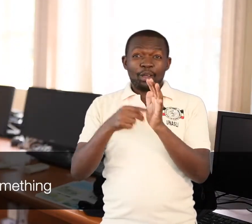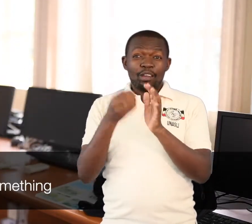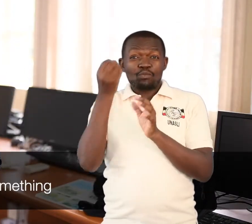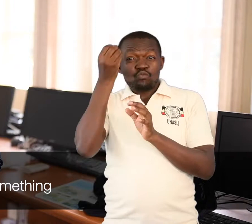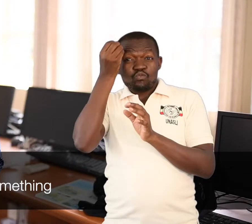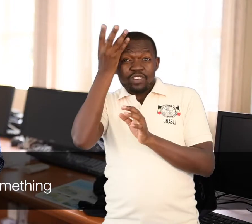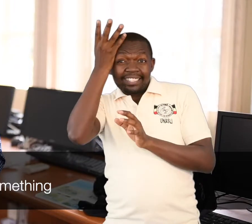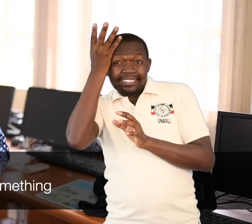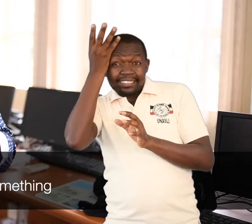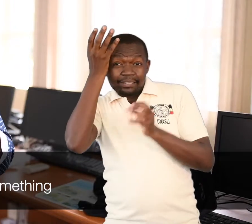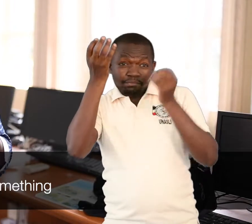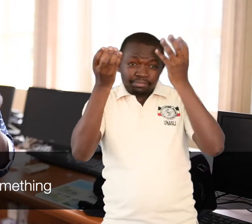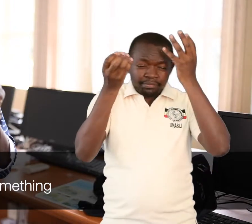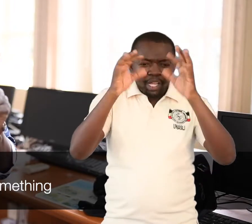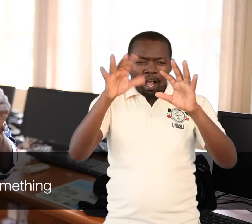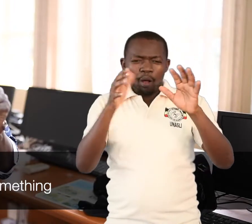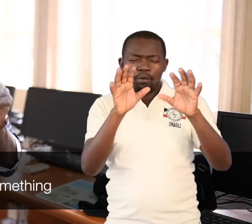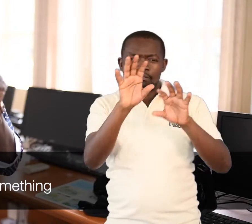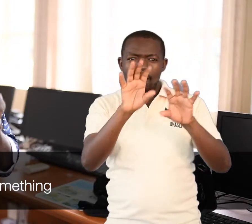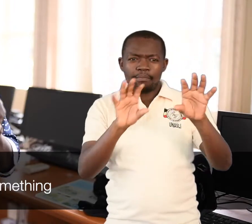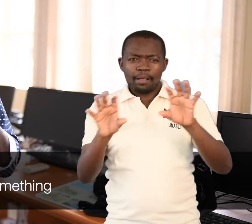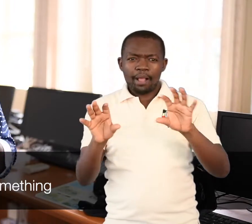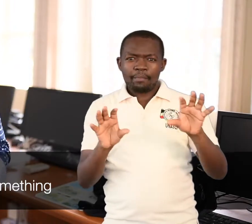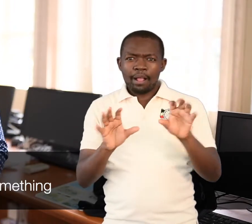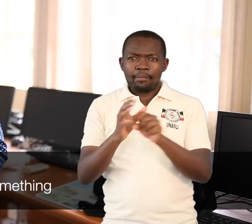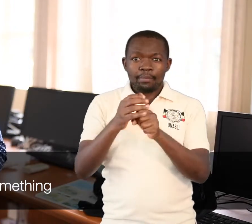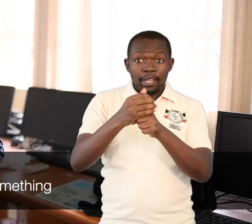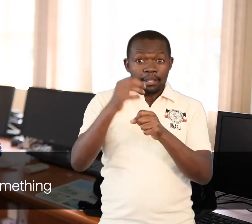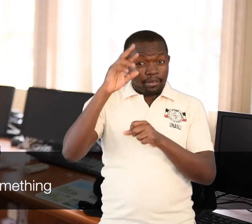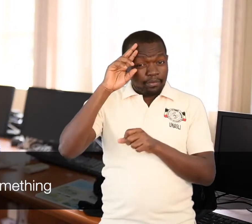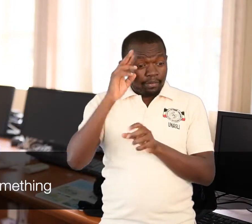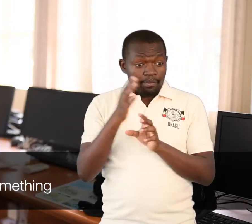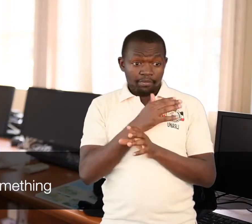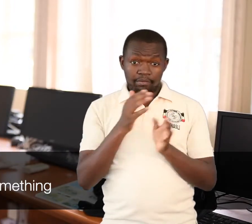something. I have given you an example of making the bed.